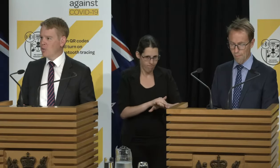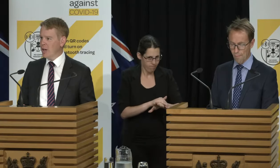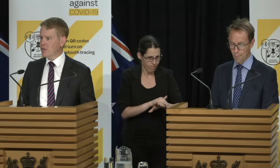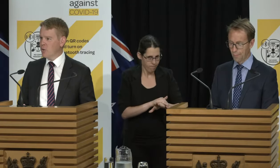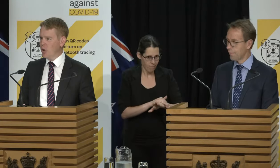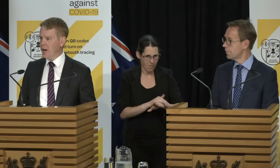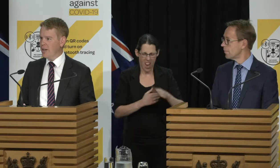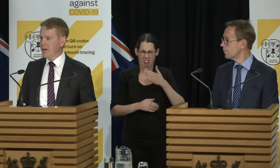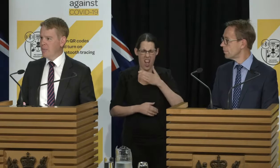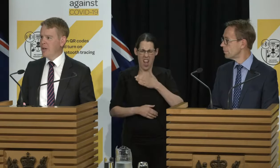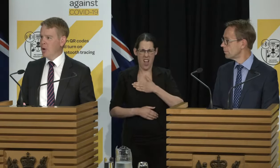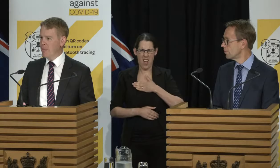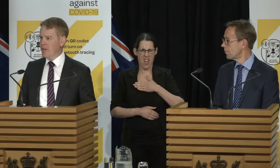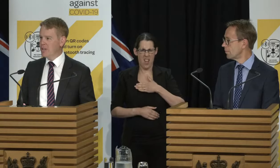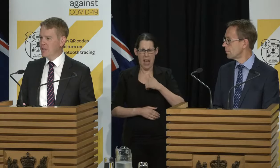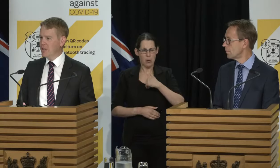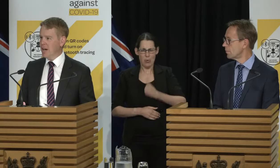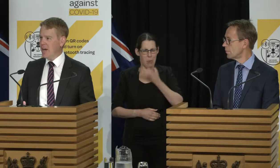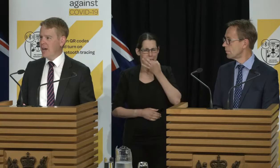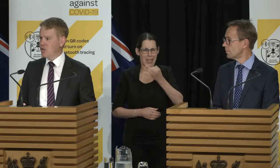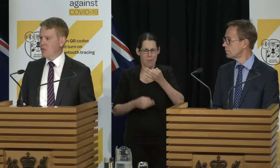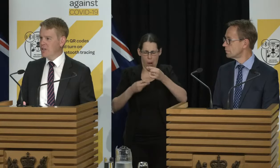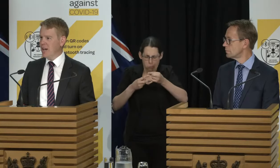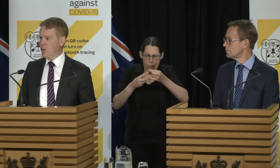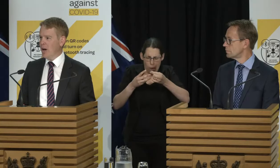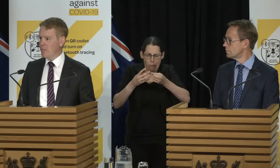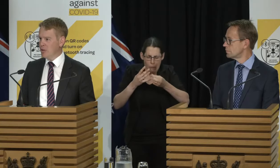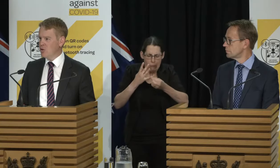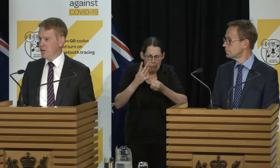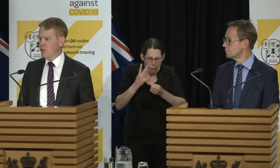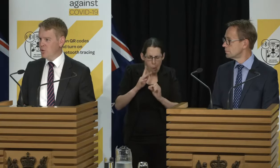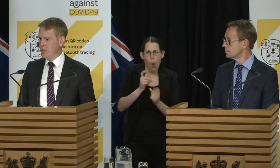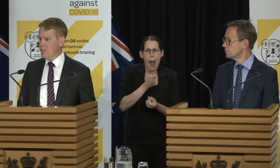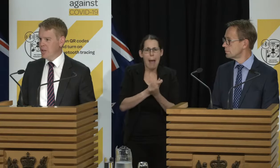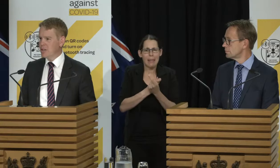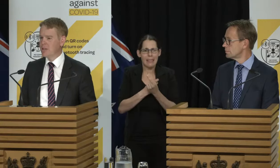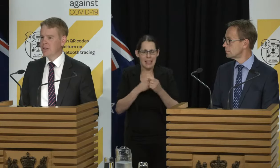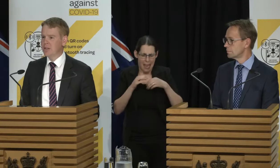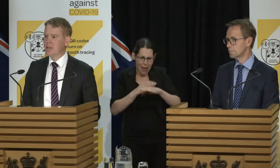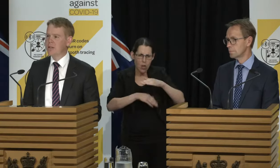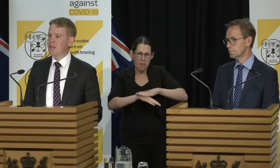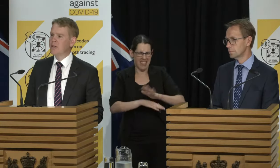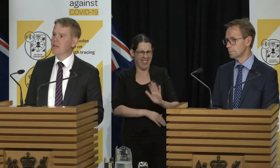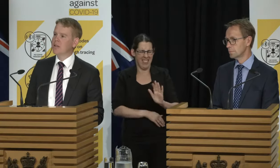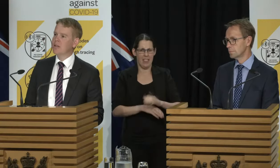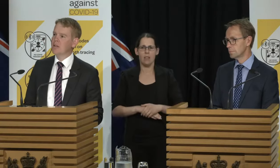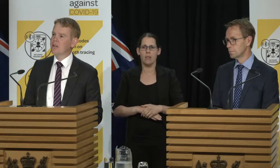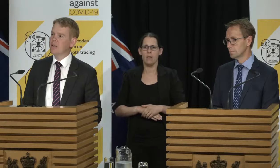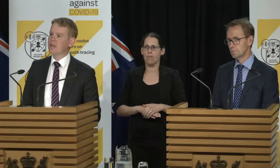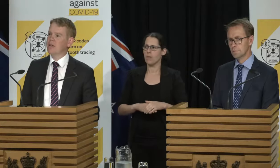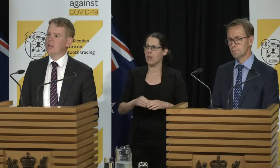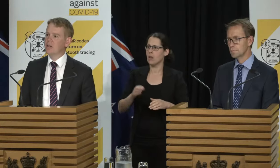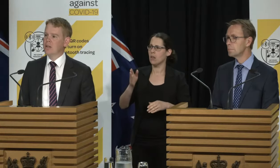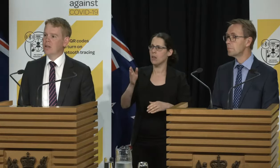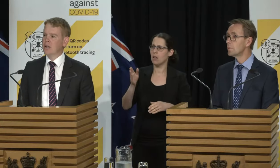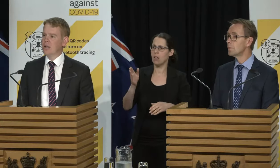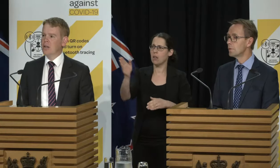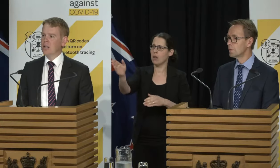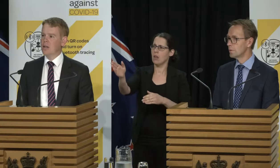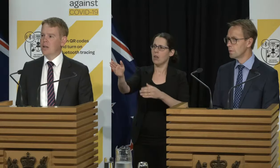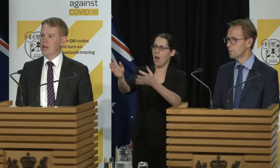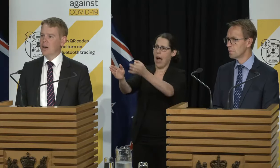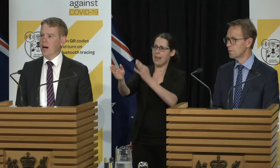not going to ask for a minute-by-minute account of exactly what happened during those 20 minutes. Doing urgently to...